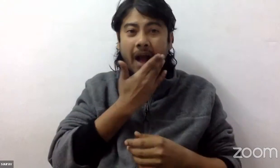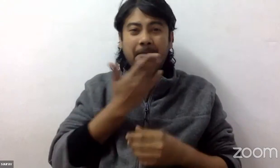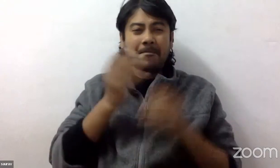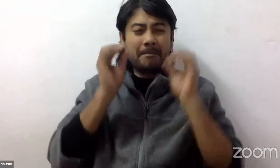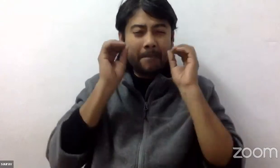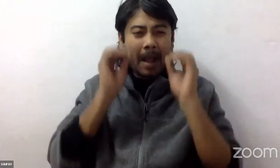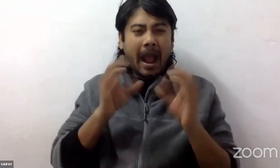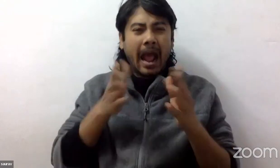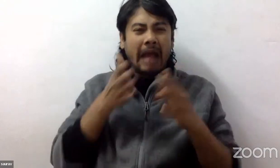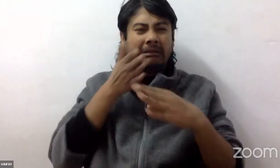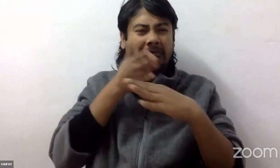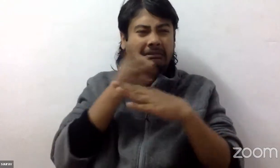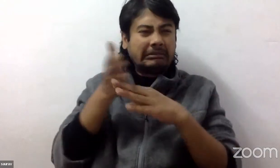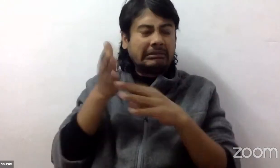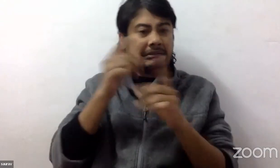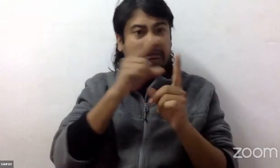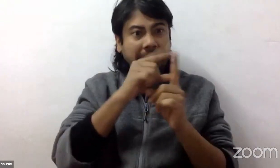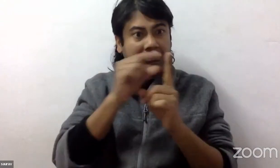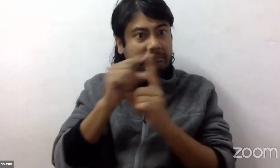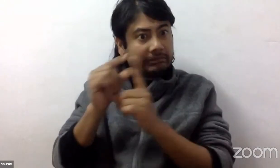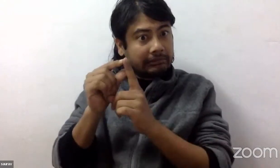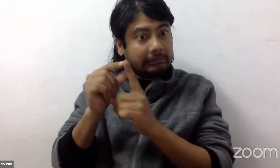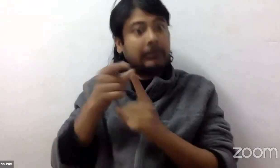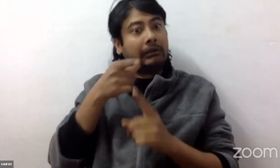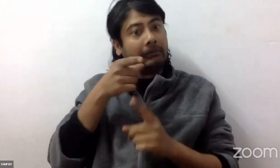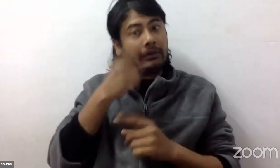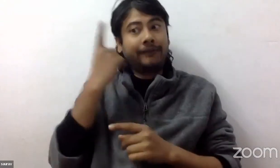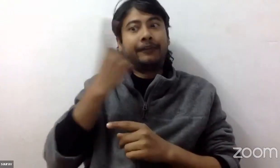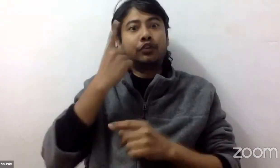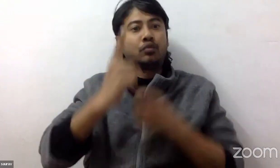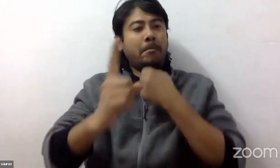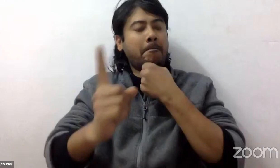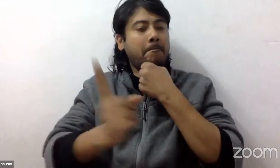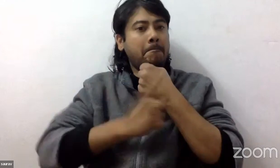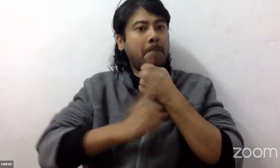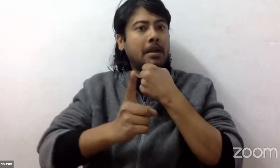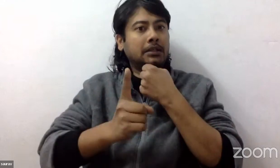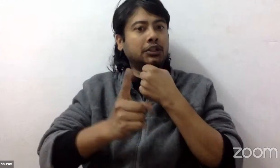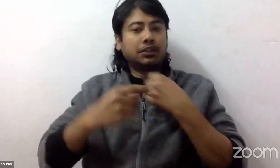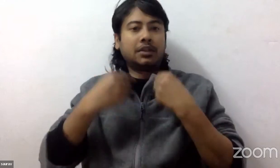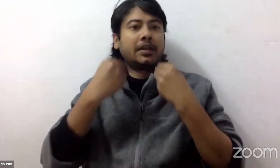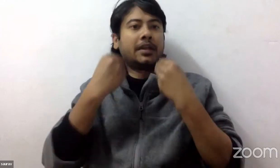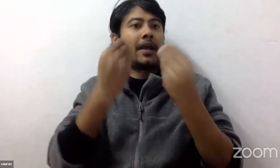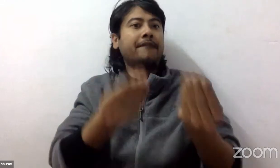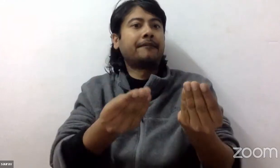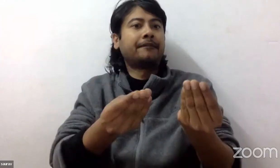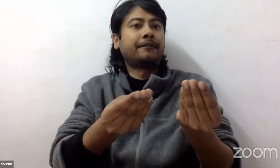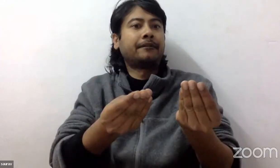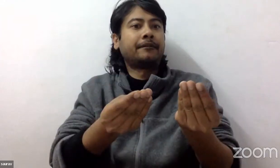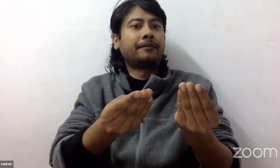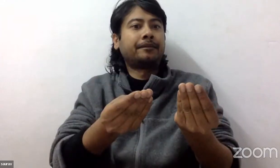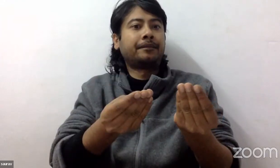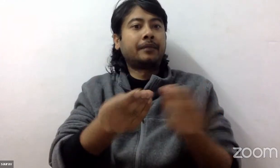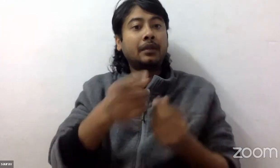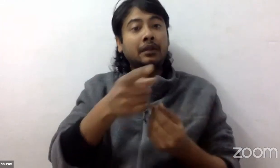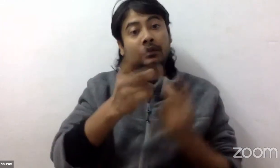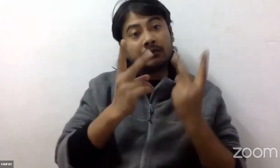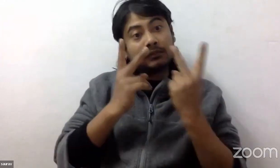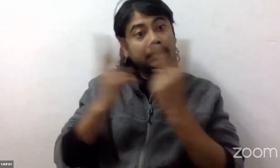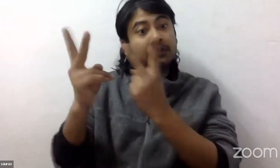the personification of sin, if you look at this Papa Purusha, you'll realize how horrible it is. So Lord wanted people to get